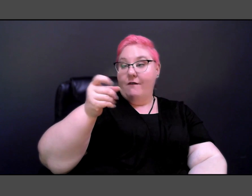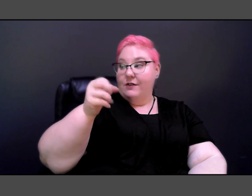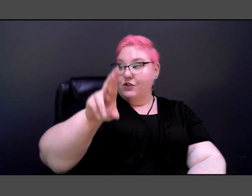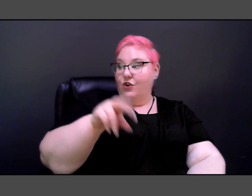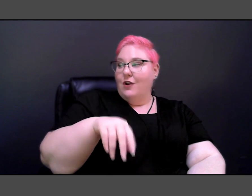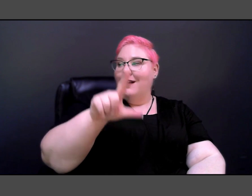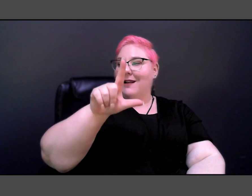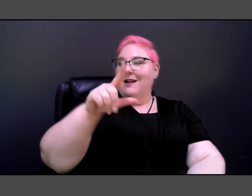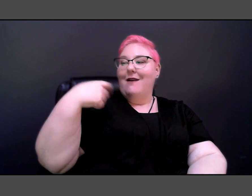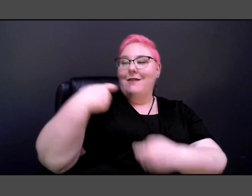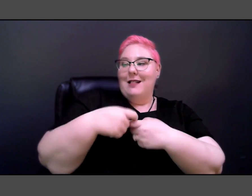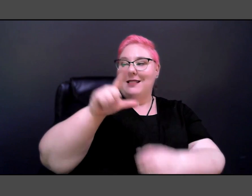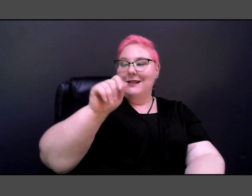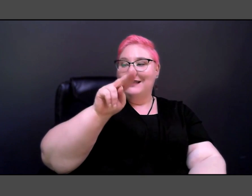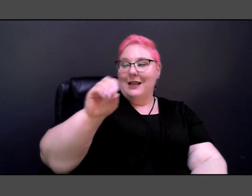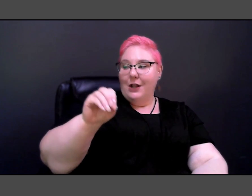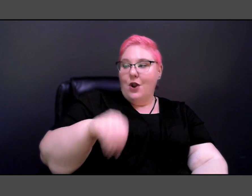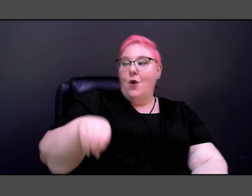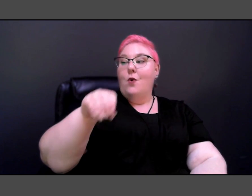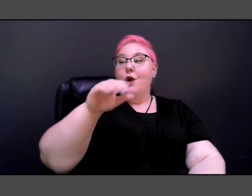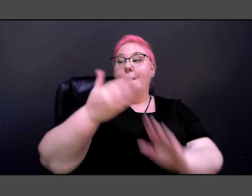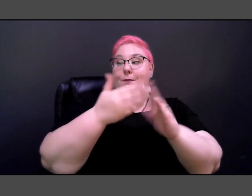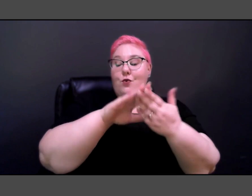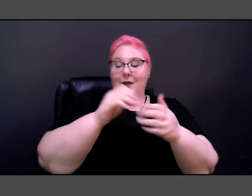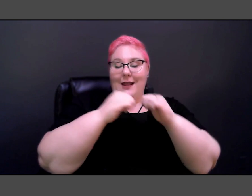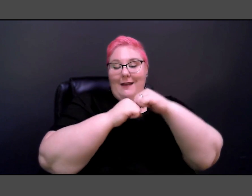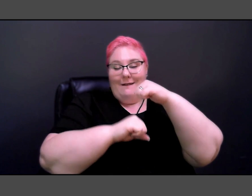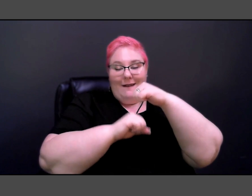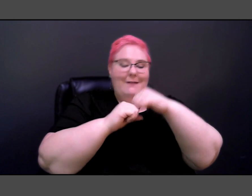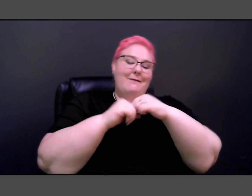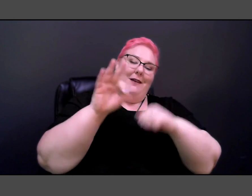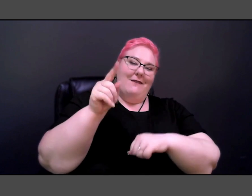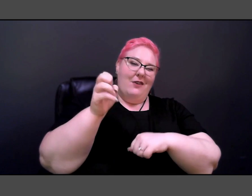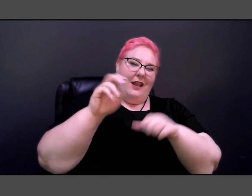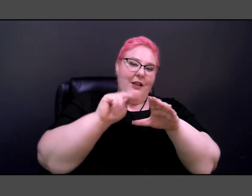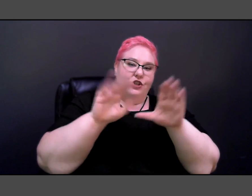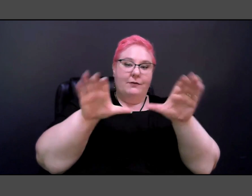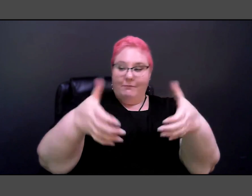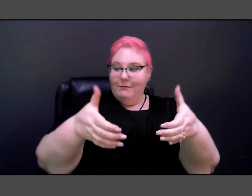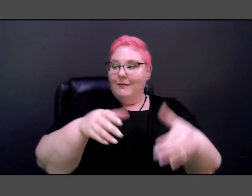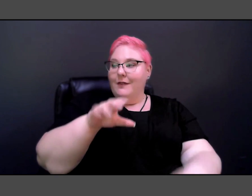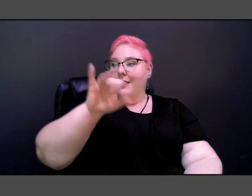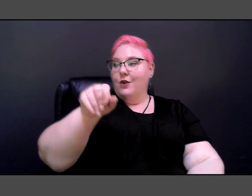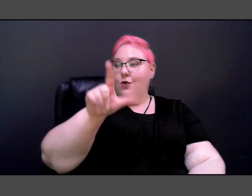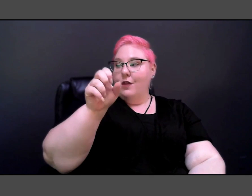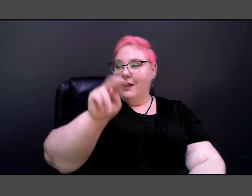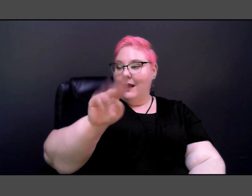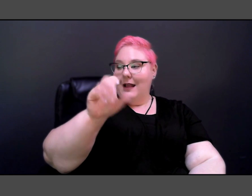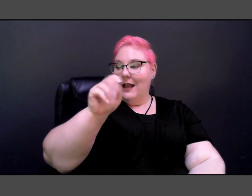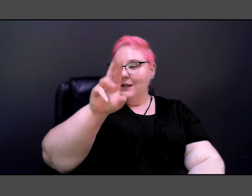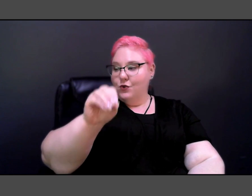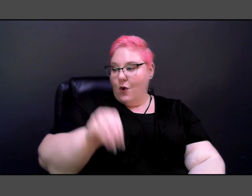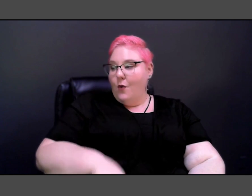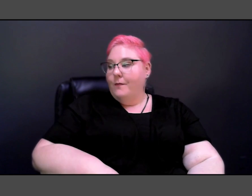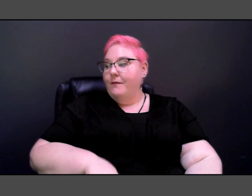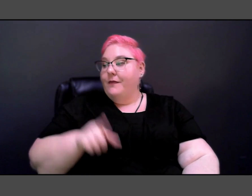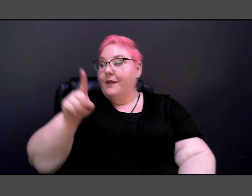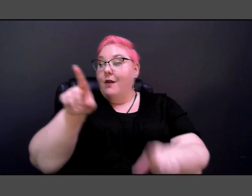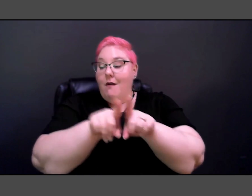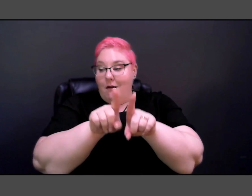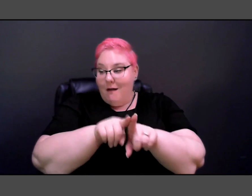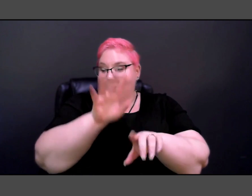Julian Castro. We'll be talking with scholar, writer, and Indigenous rights advocate, Dr. Patricia